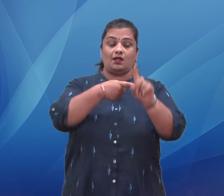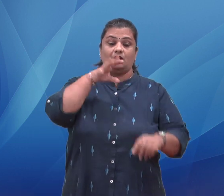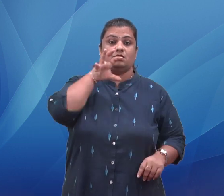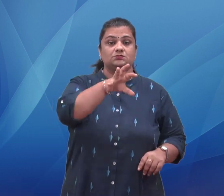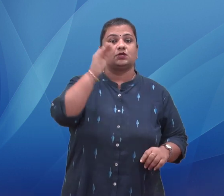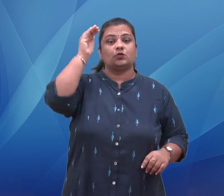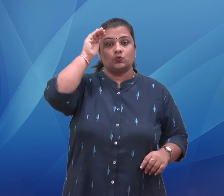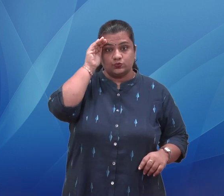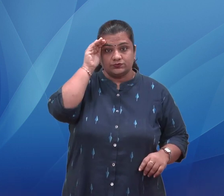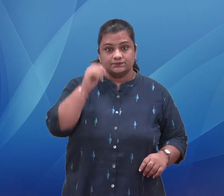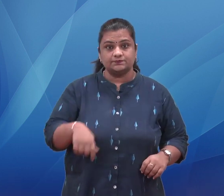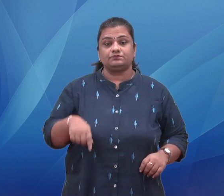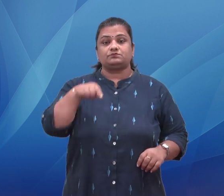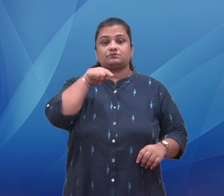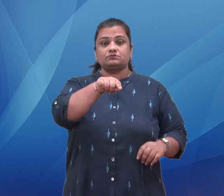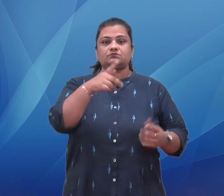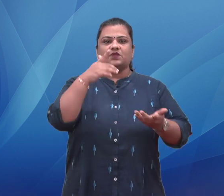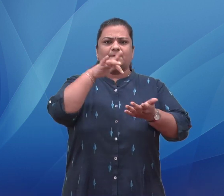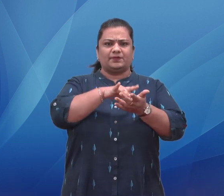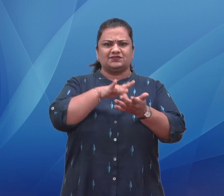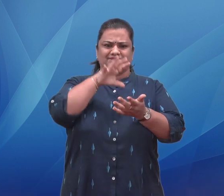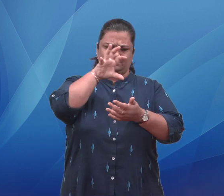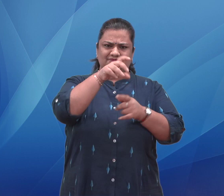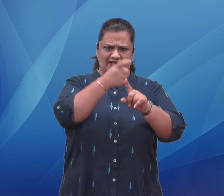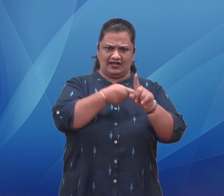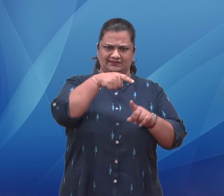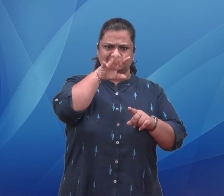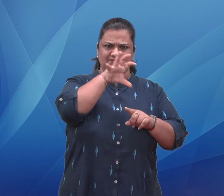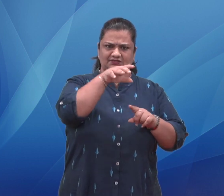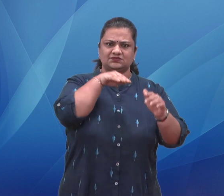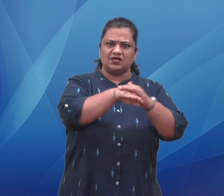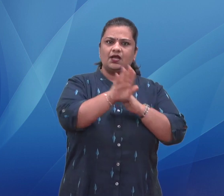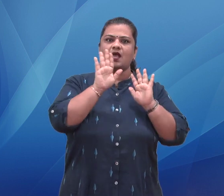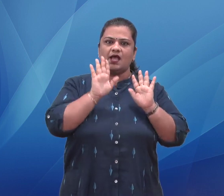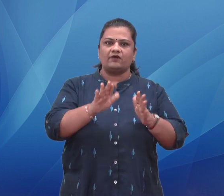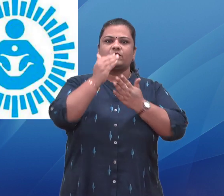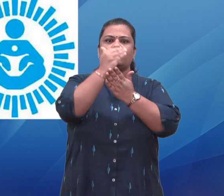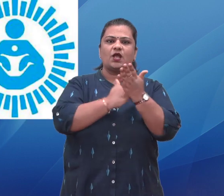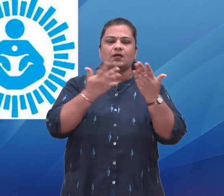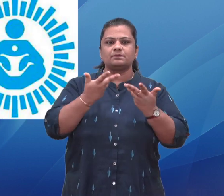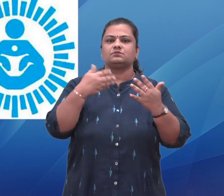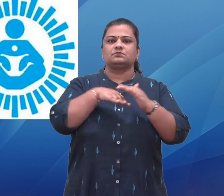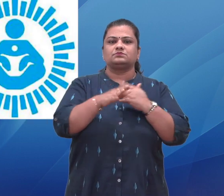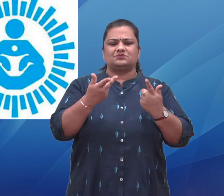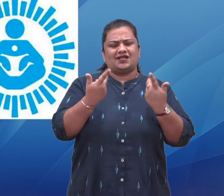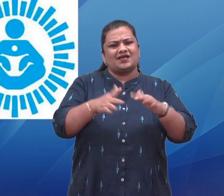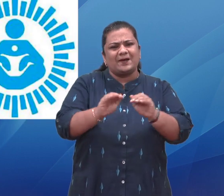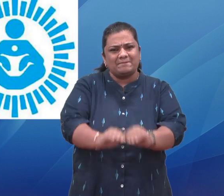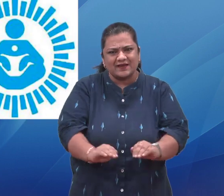Regional News. The best adolescent clubs that are attached to the Anganwadis in the state will be rewarded for